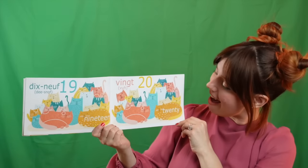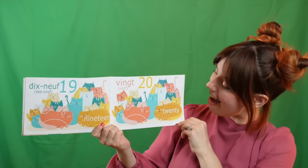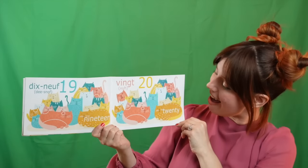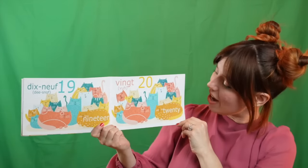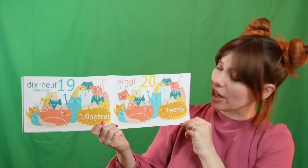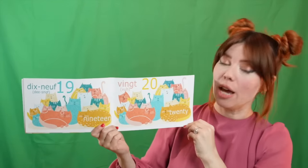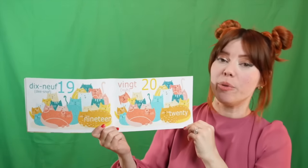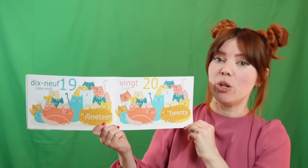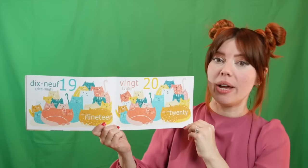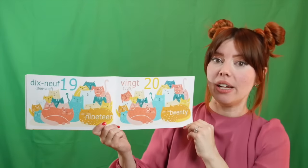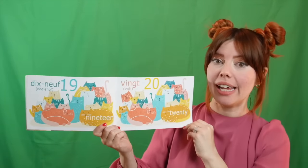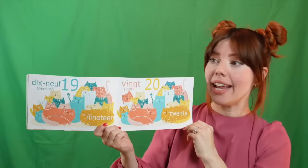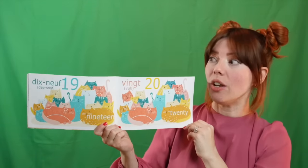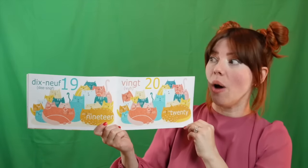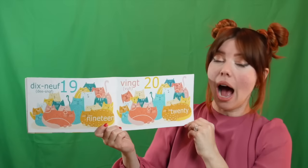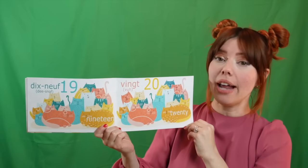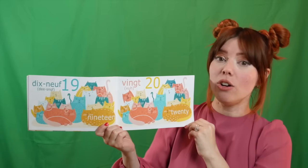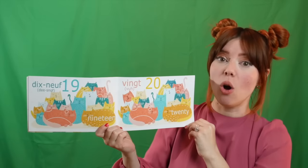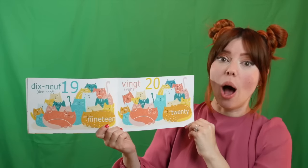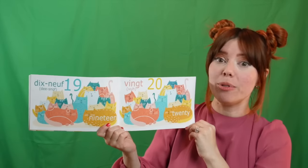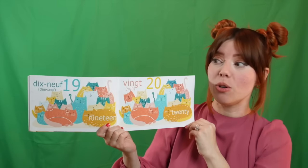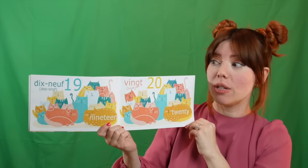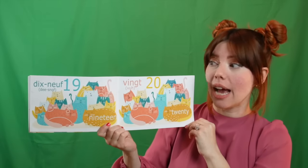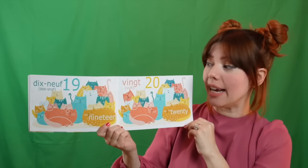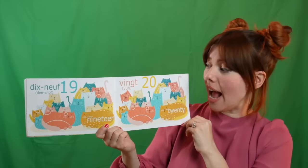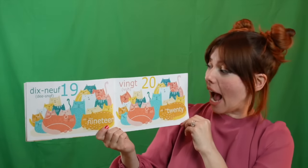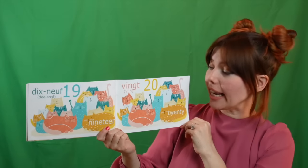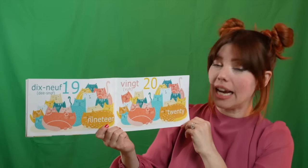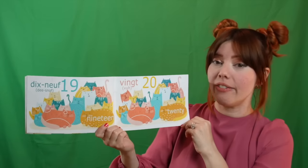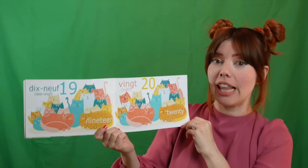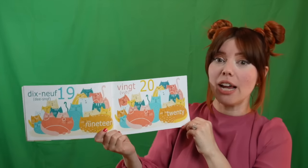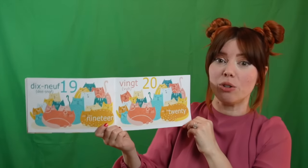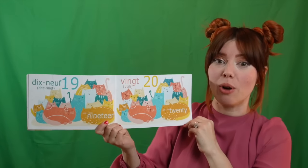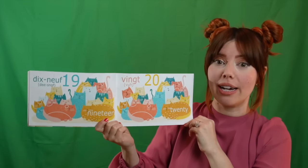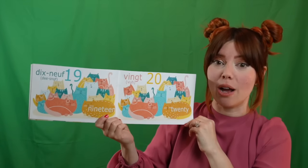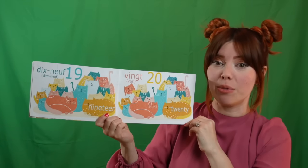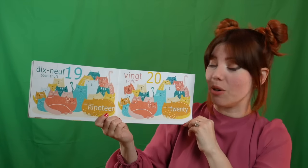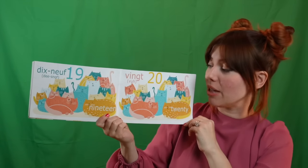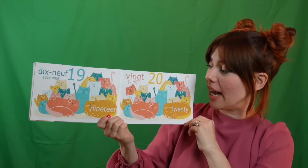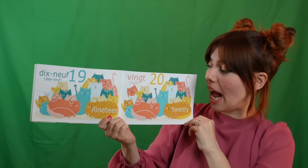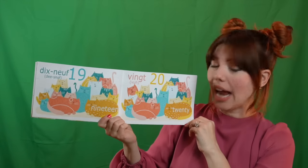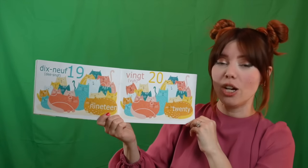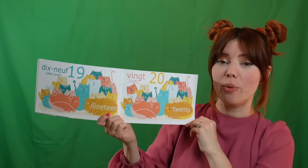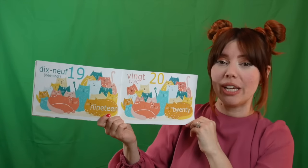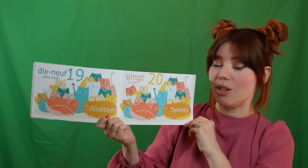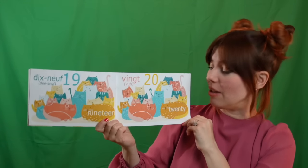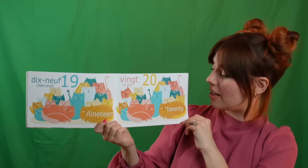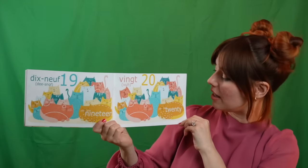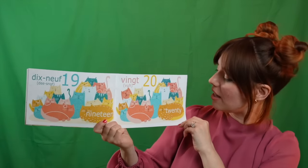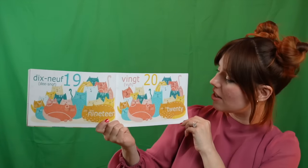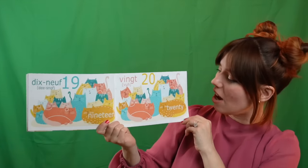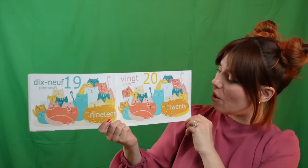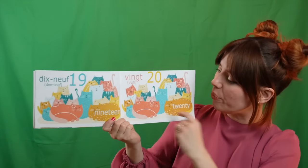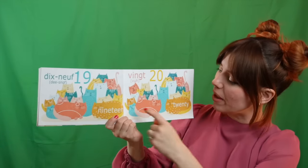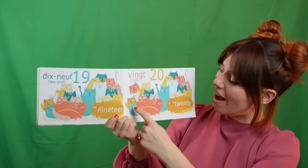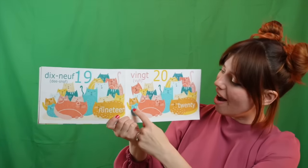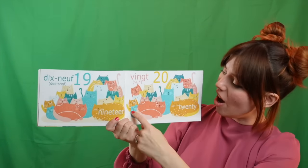20. Can we do it? Can you? I don't know. I'm so excited. I can't even language right now. I'm so excited. I know we could do this. Let's go. 1,